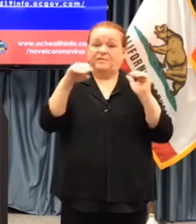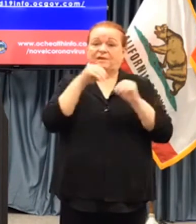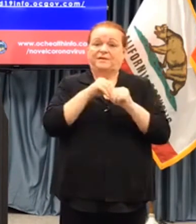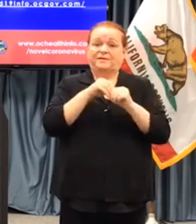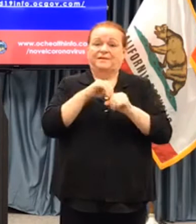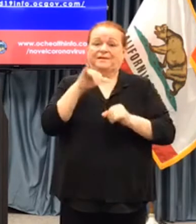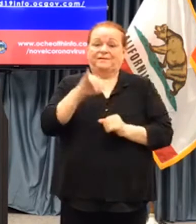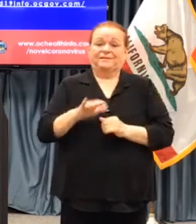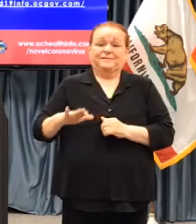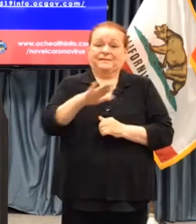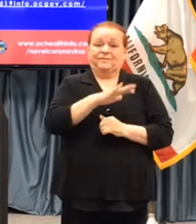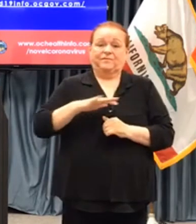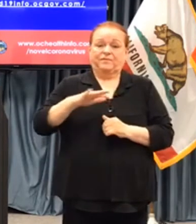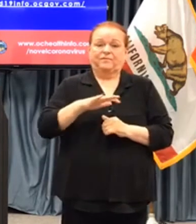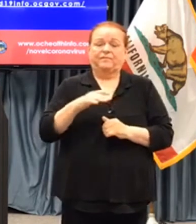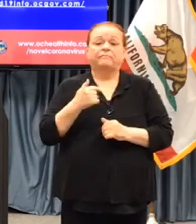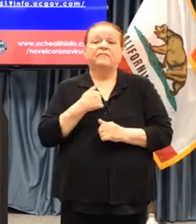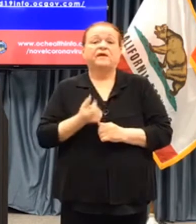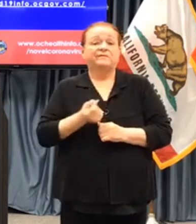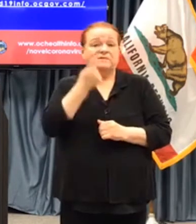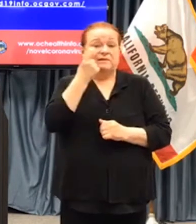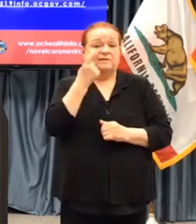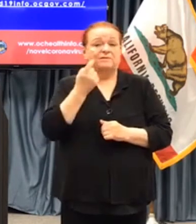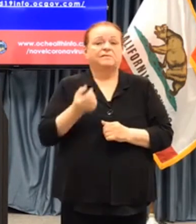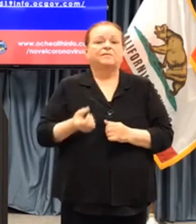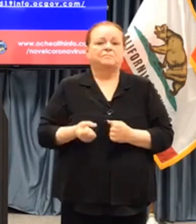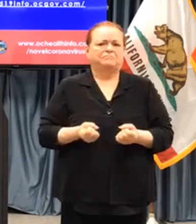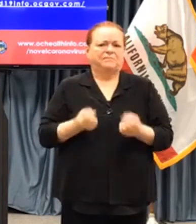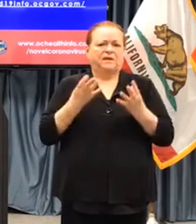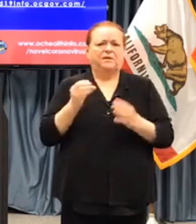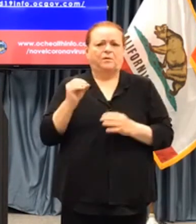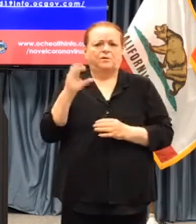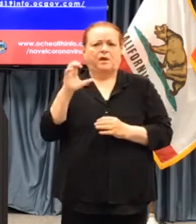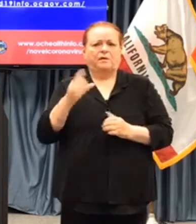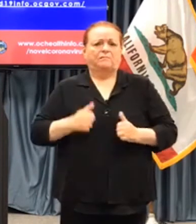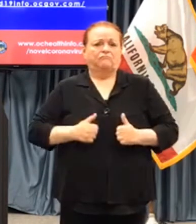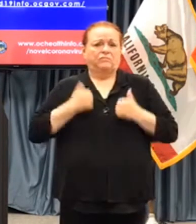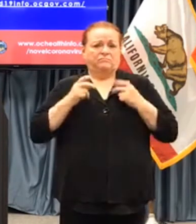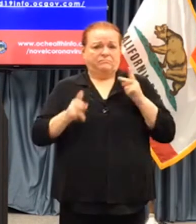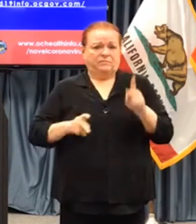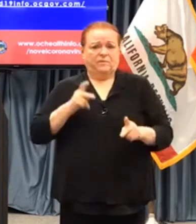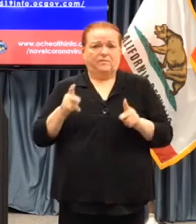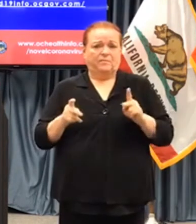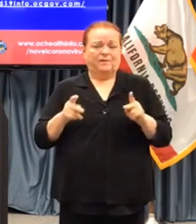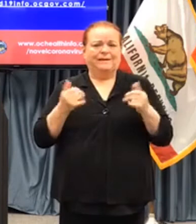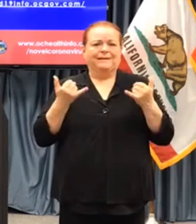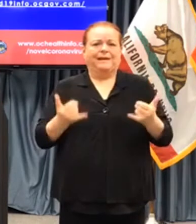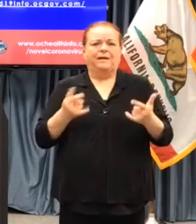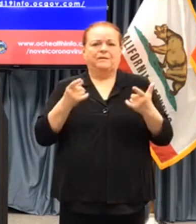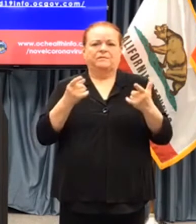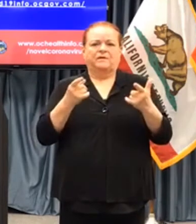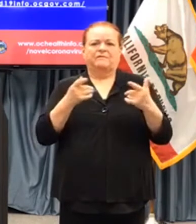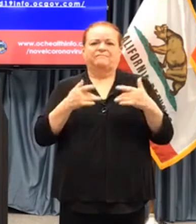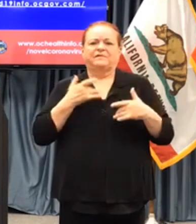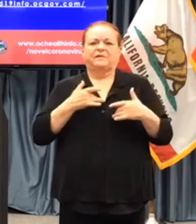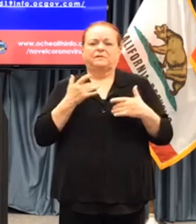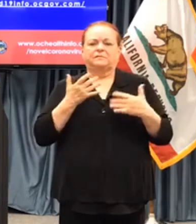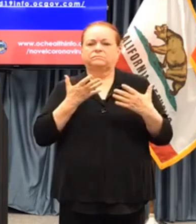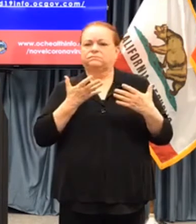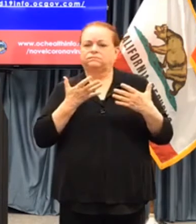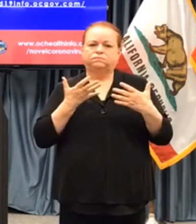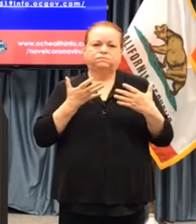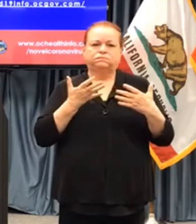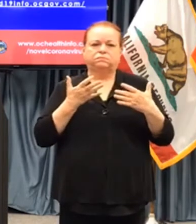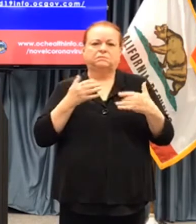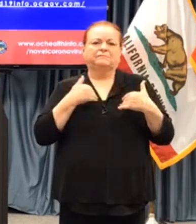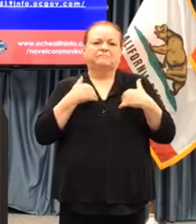area. I understand that many Orange County residents are currently dealing with economic and emotional issues